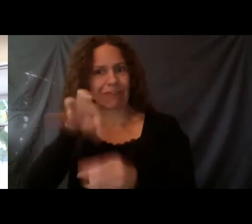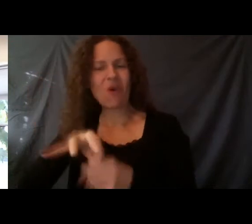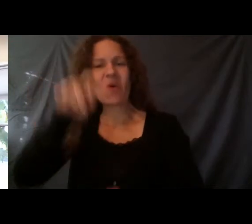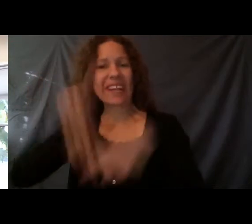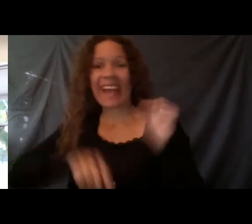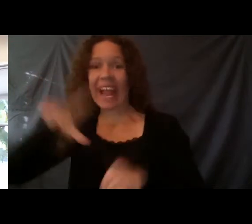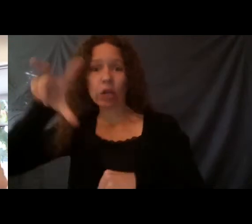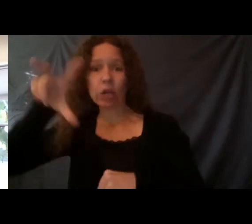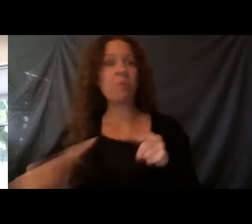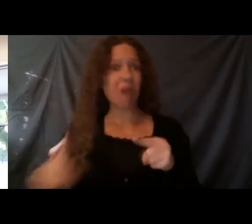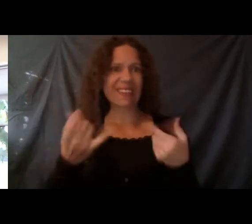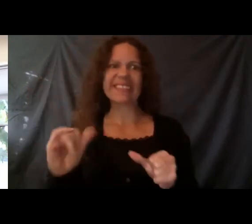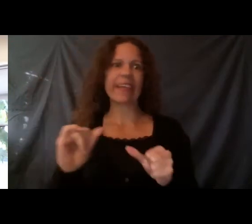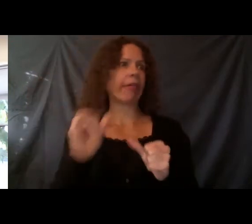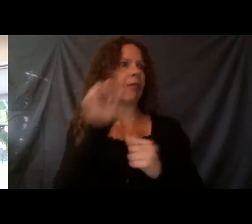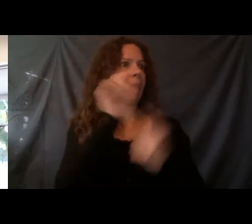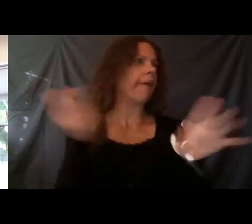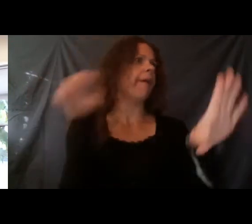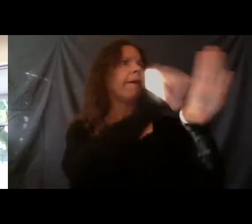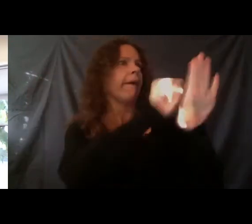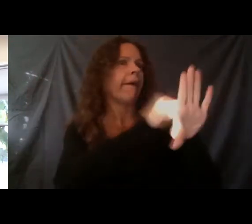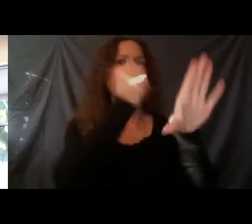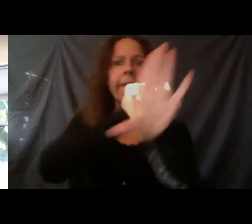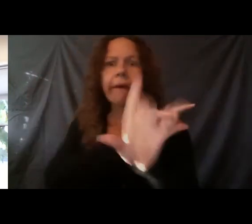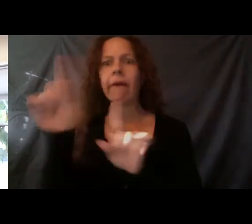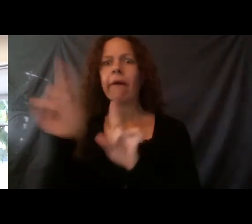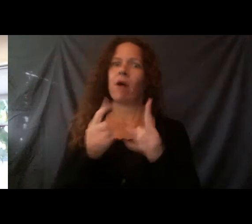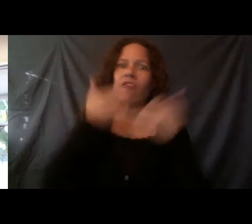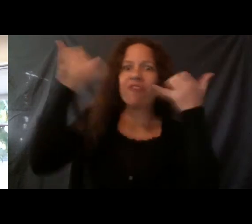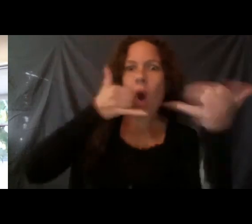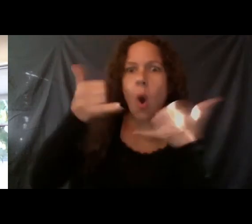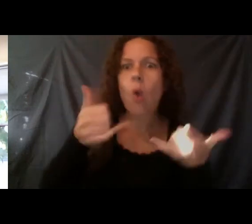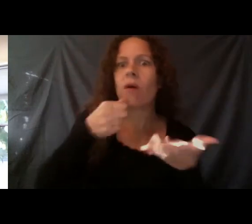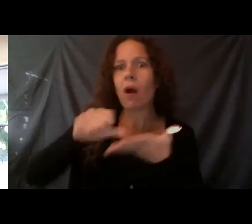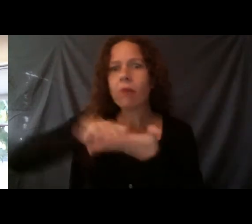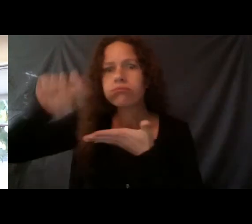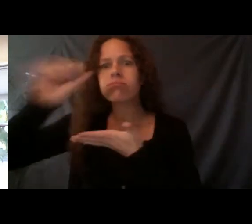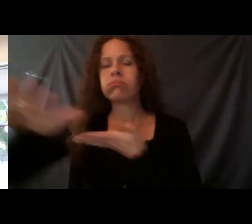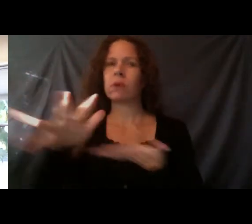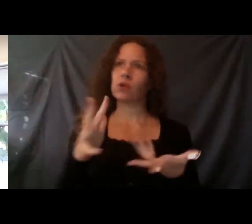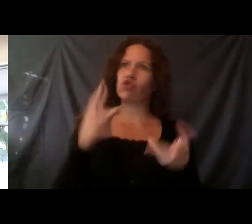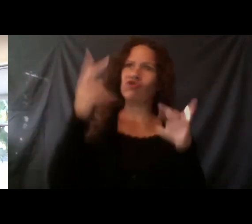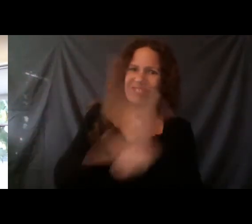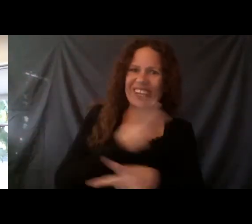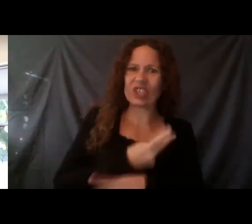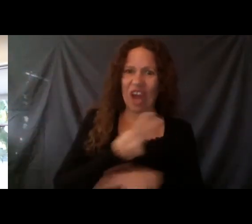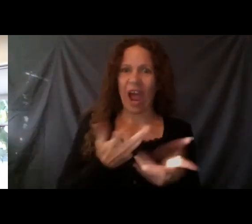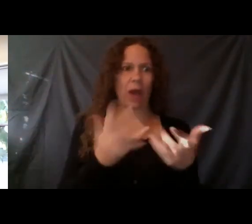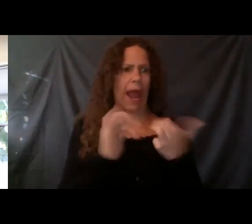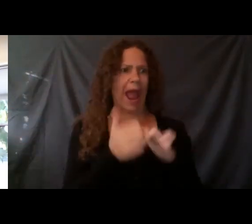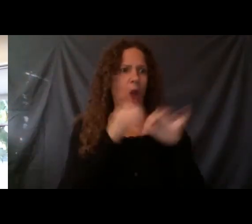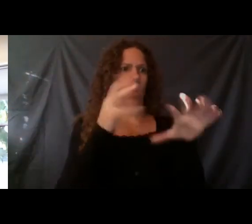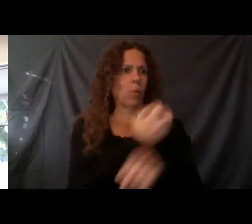phones to make sure Democrats win. They live the horrors of Trump's policies like